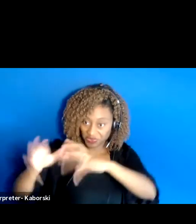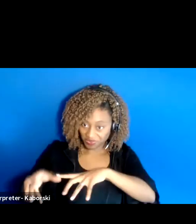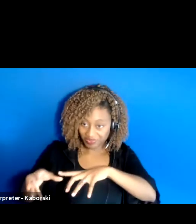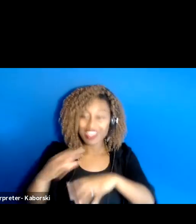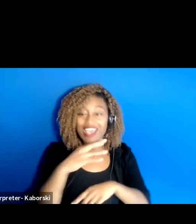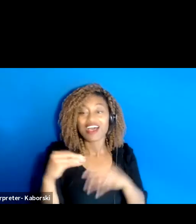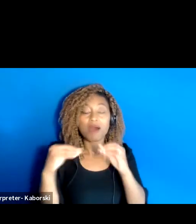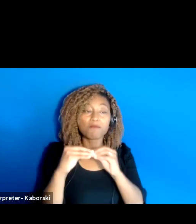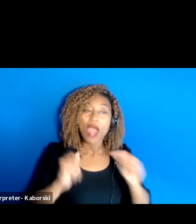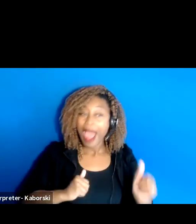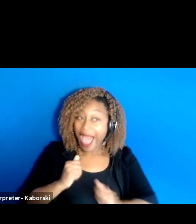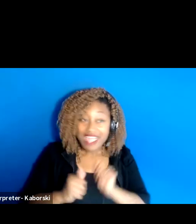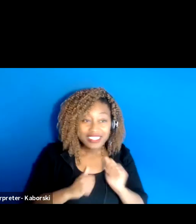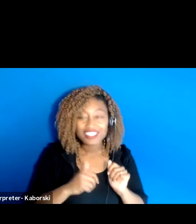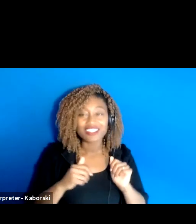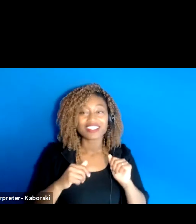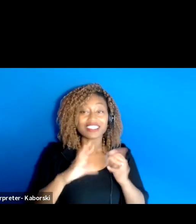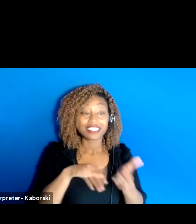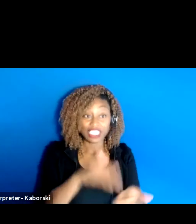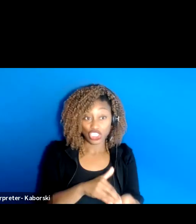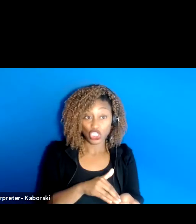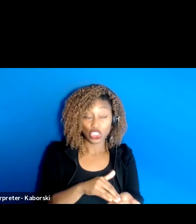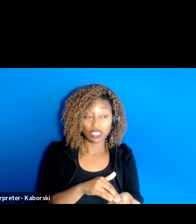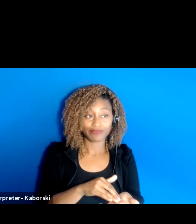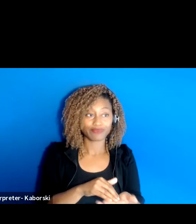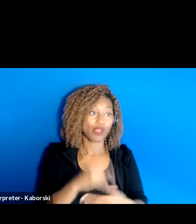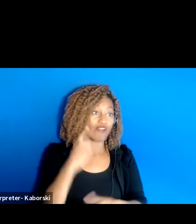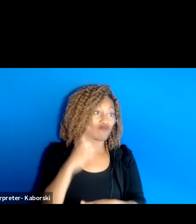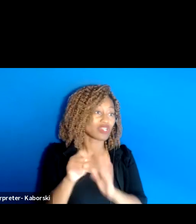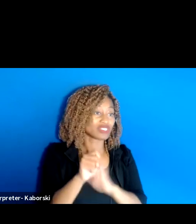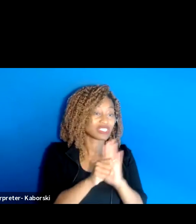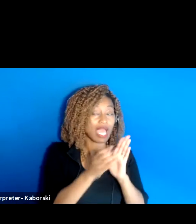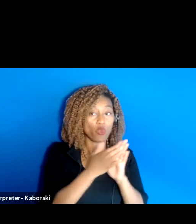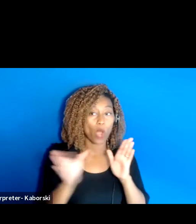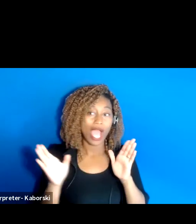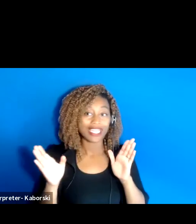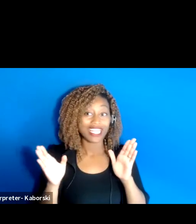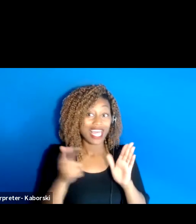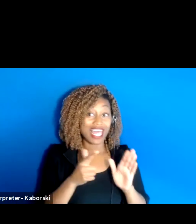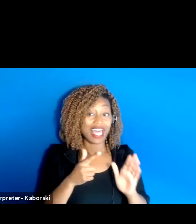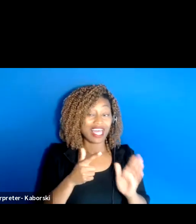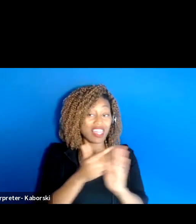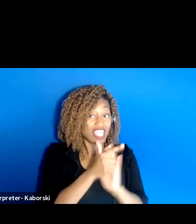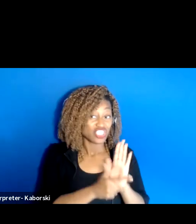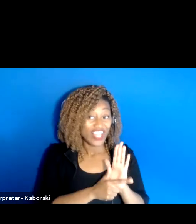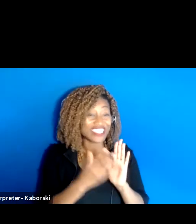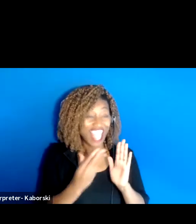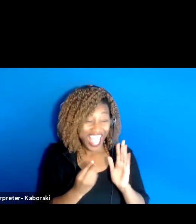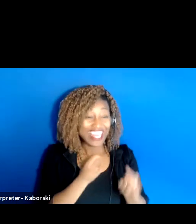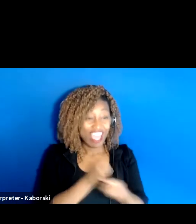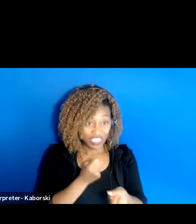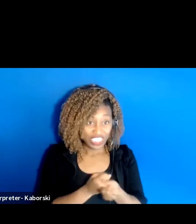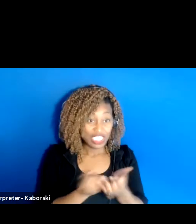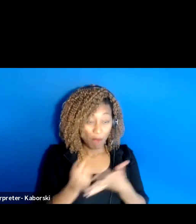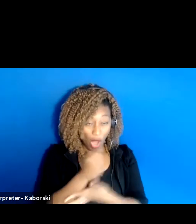more active centers that are active on statewide legislation and advocacy